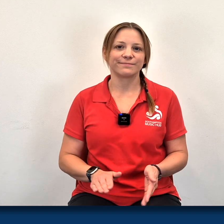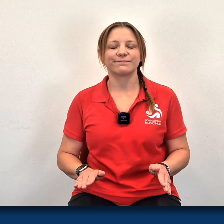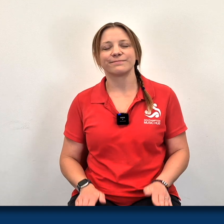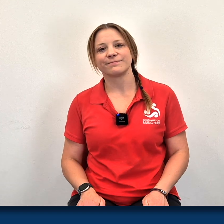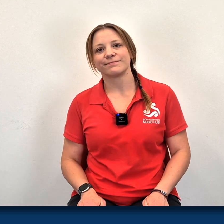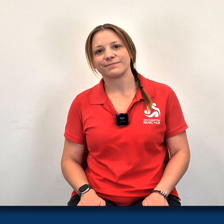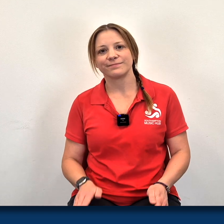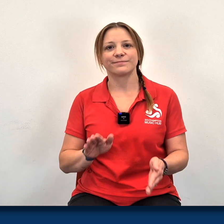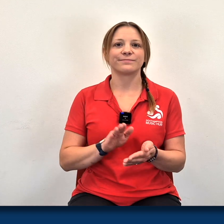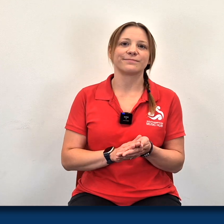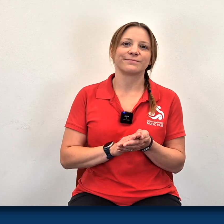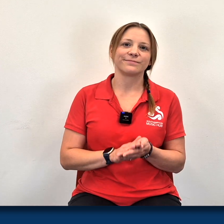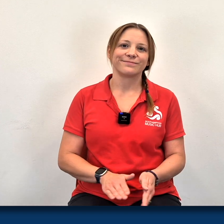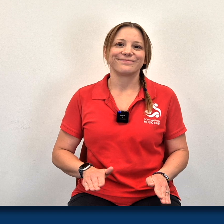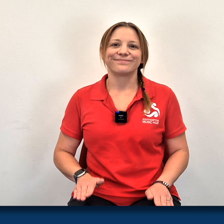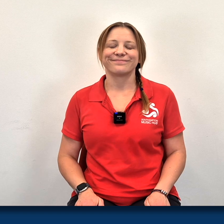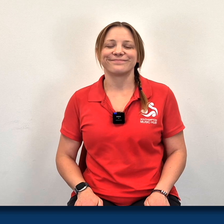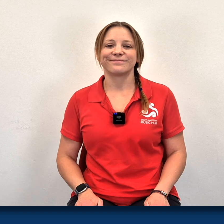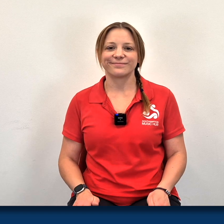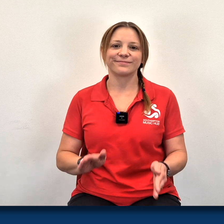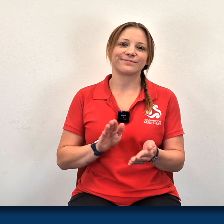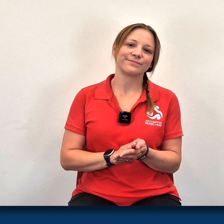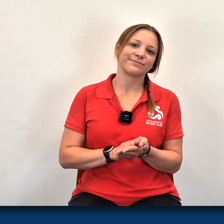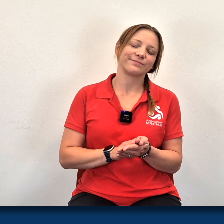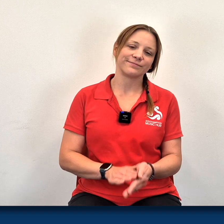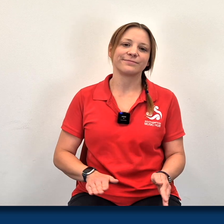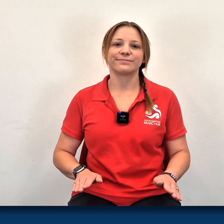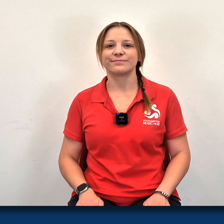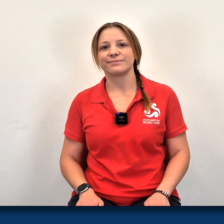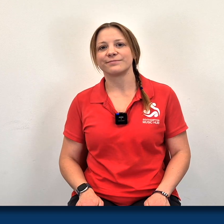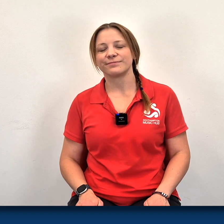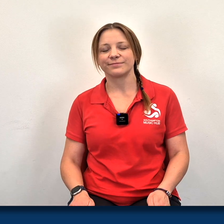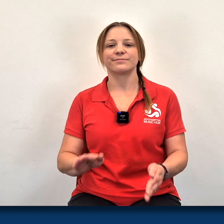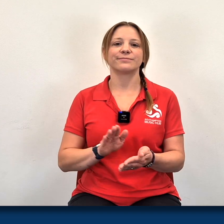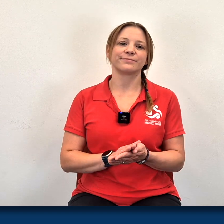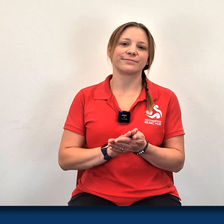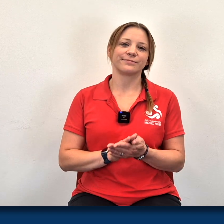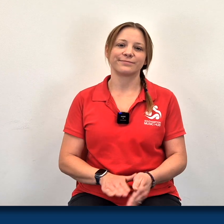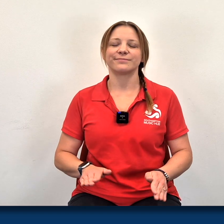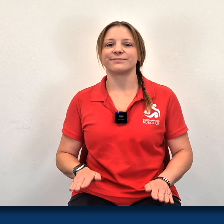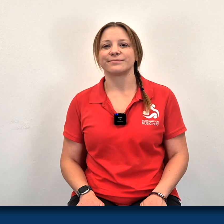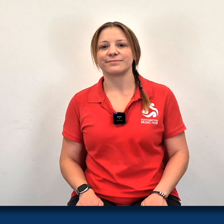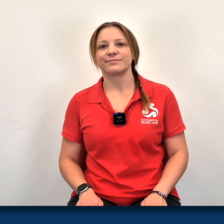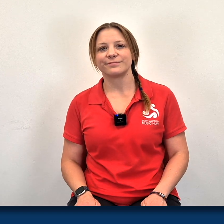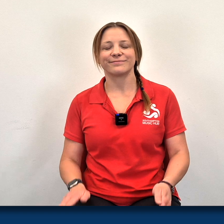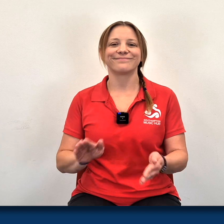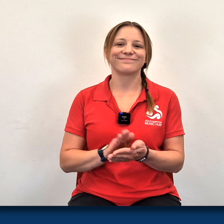the night. So he sat down on the ground to wait for the sun to rise. And when it did, he couldn't